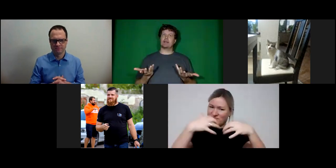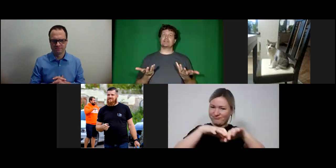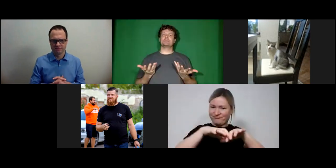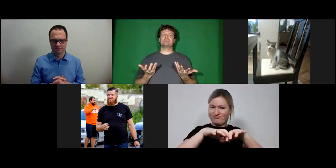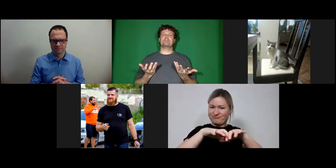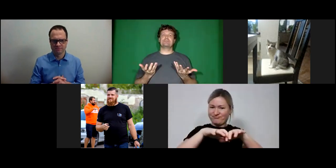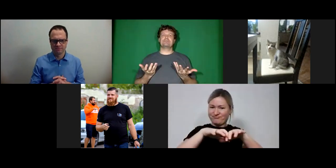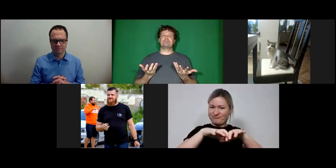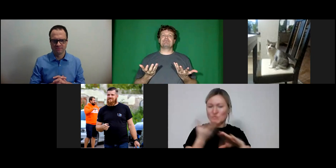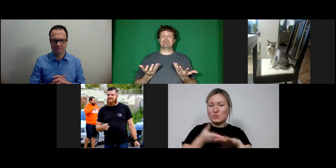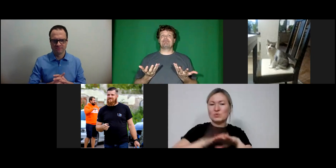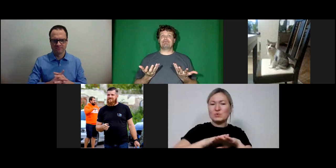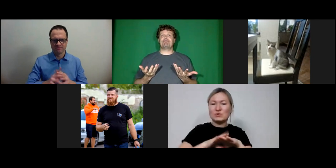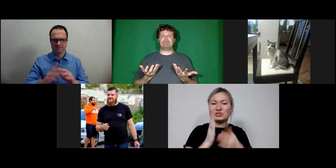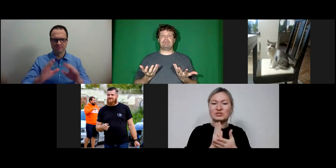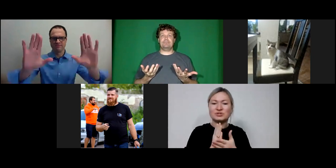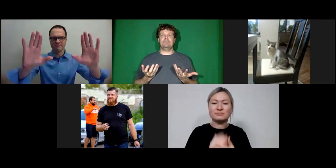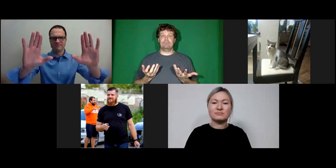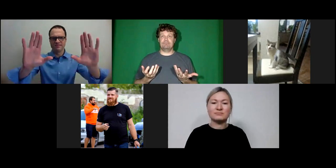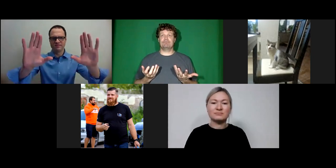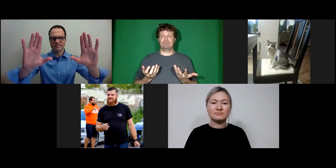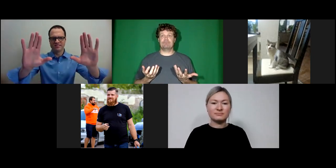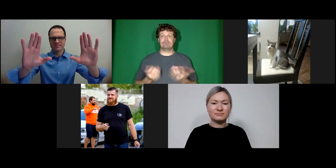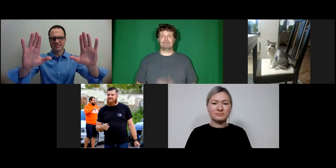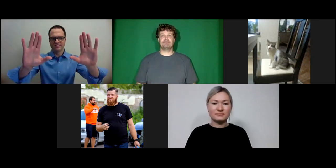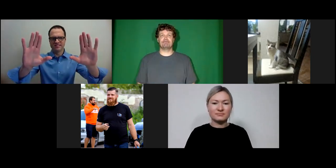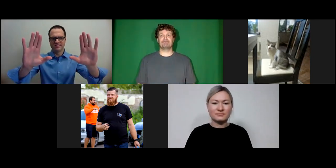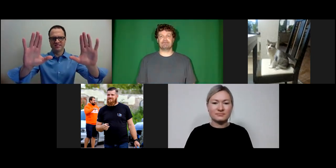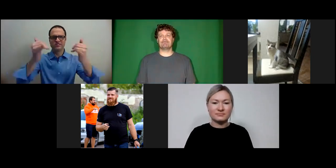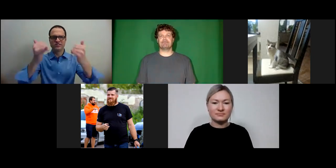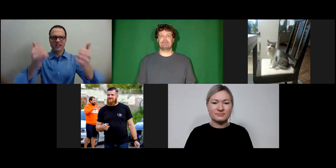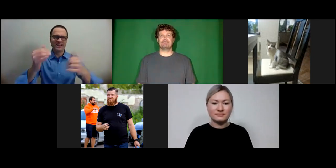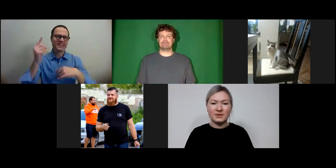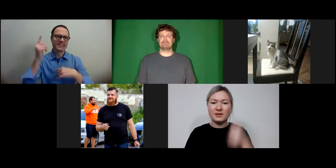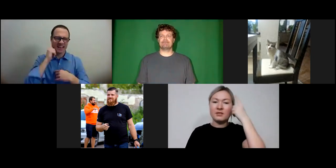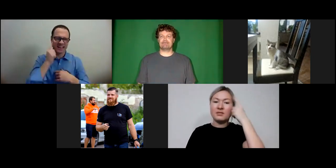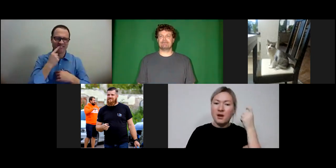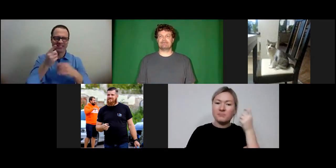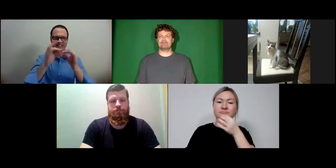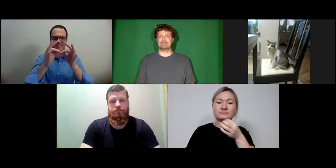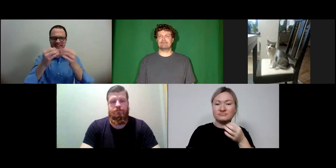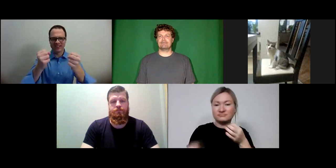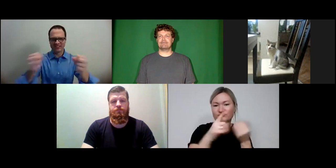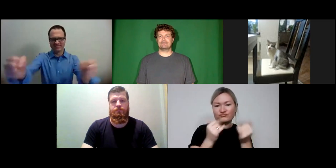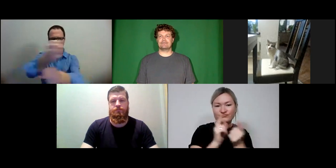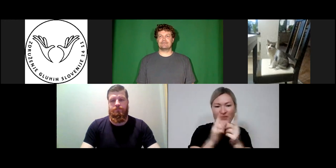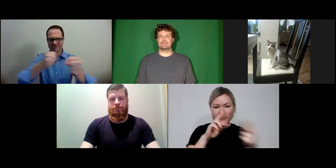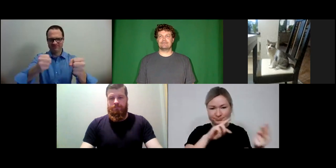2 or 3 minutes message to the hearing community to talk about and to demonstrate what deaf people can do.